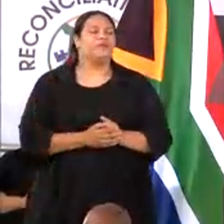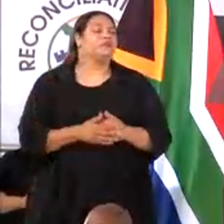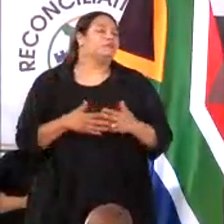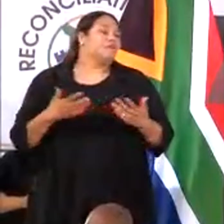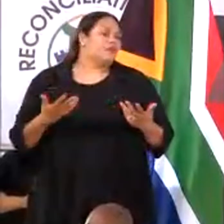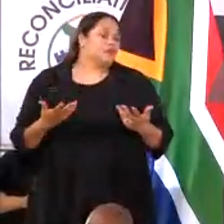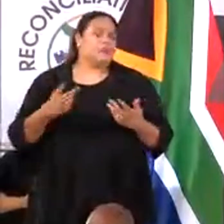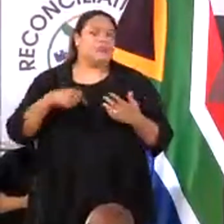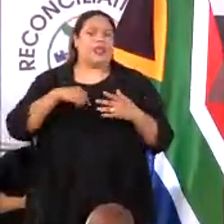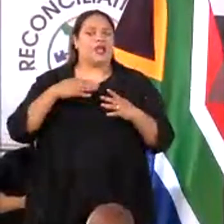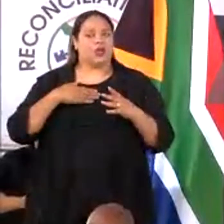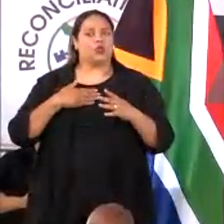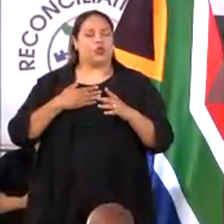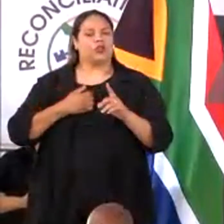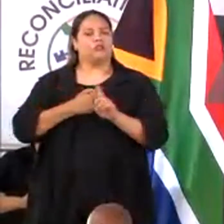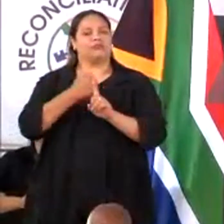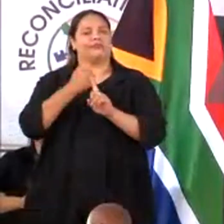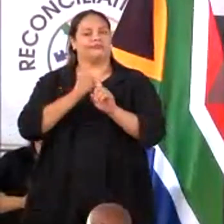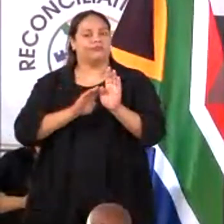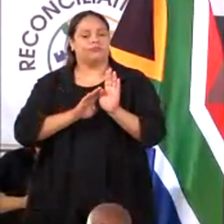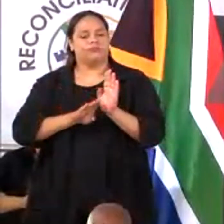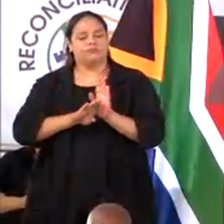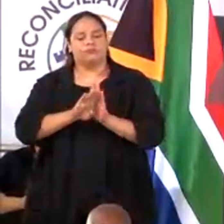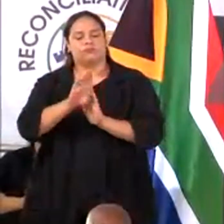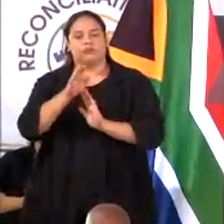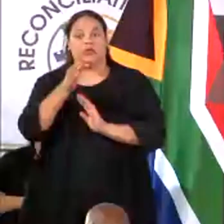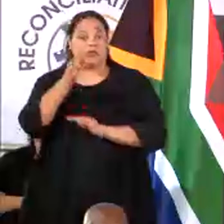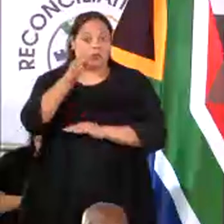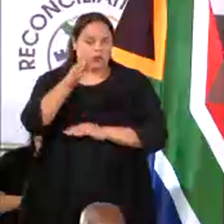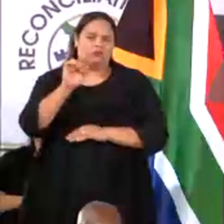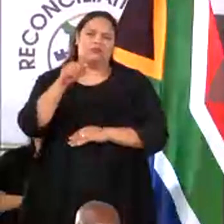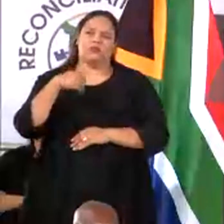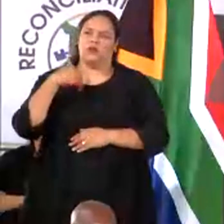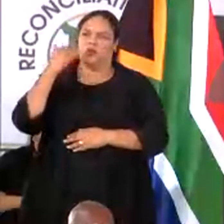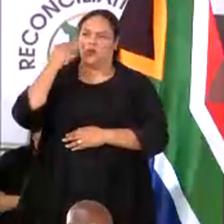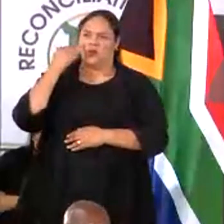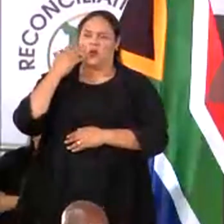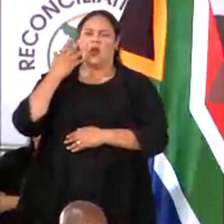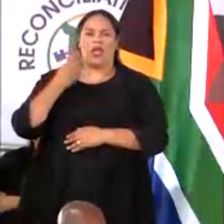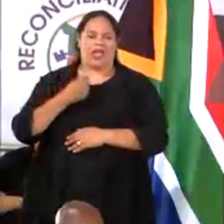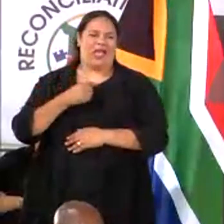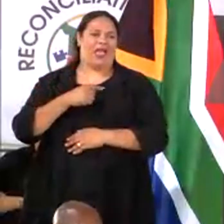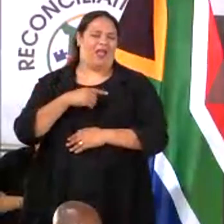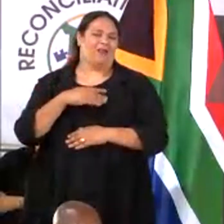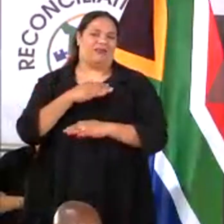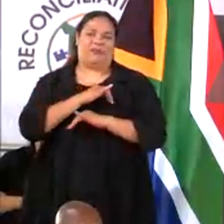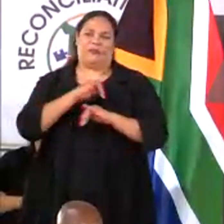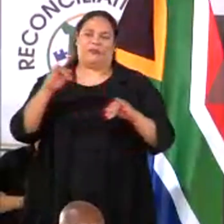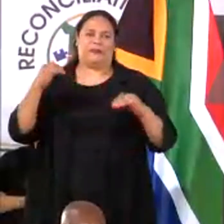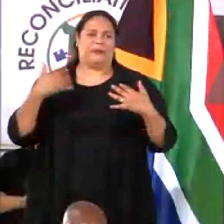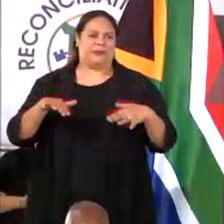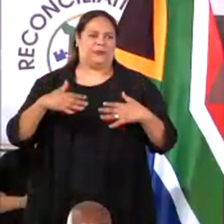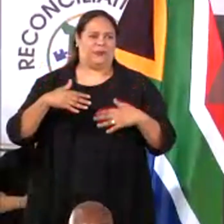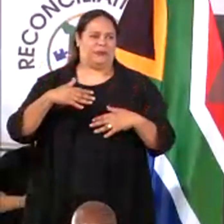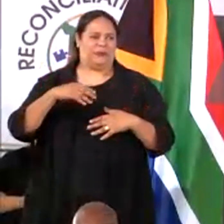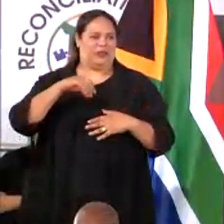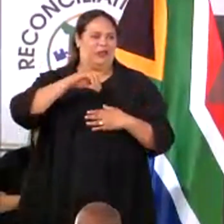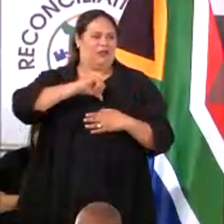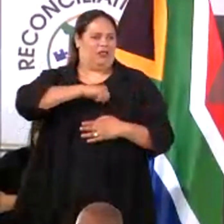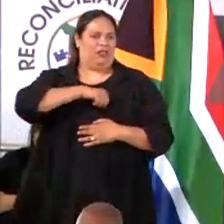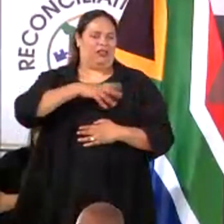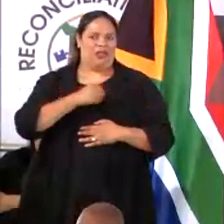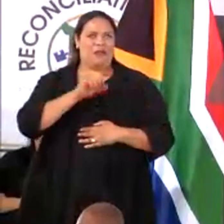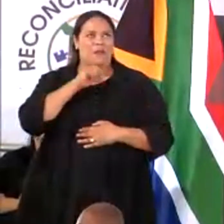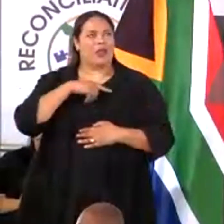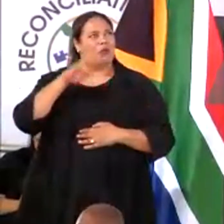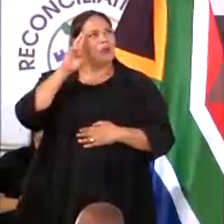So as we forge ahead, we know that we have deep scars as a reminder of